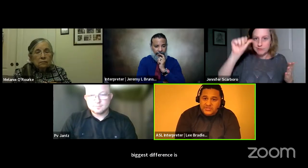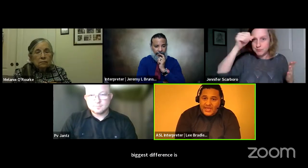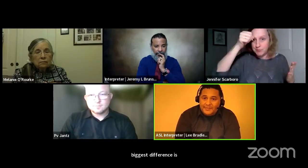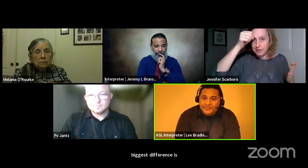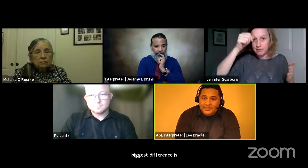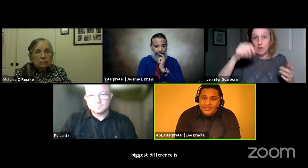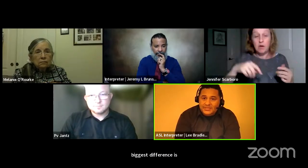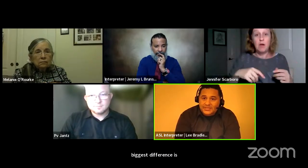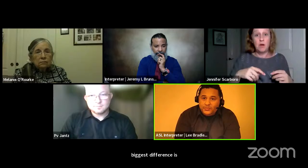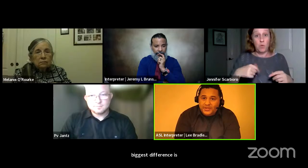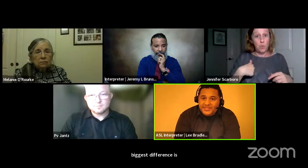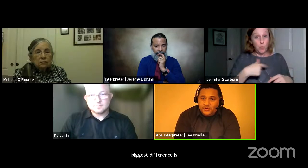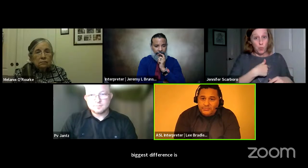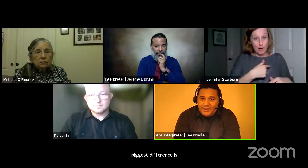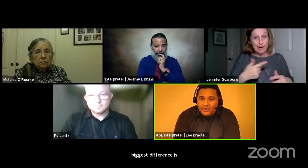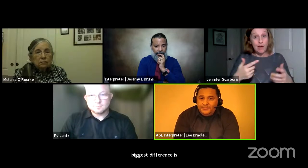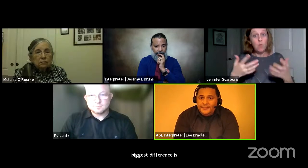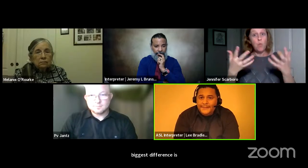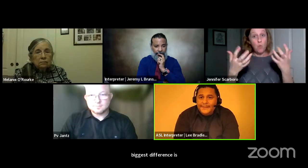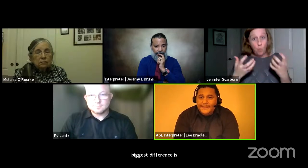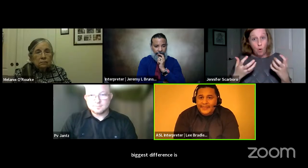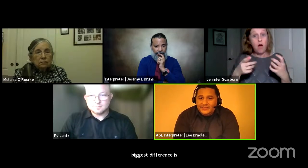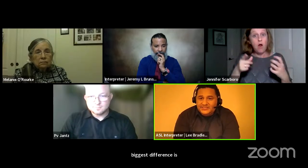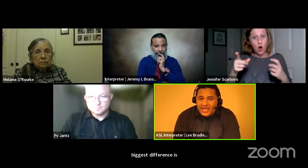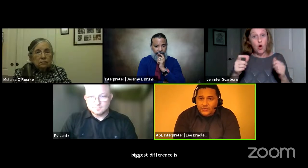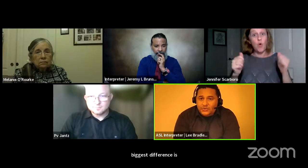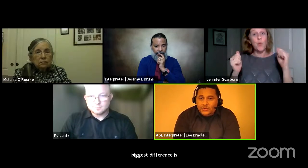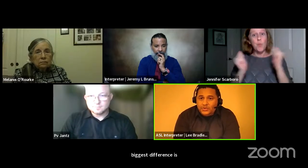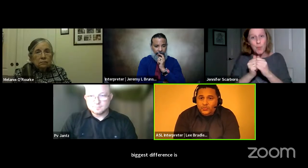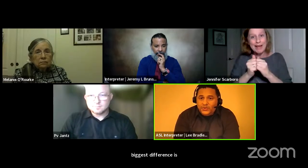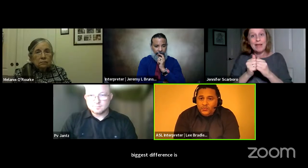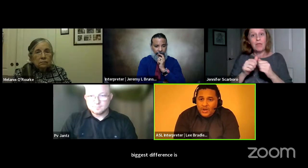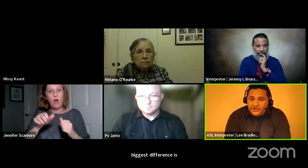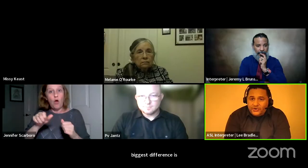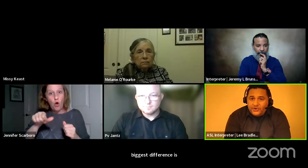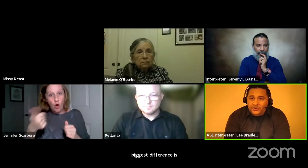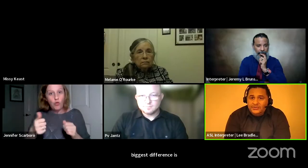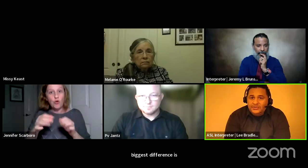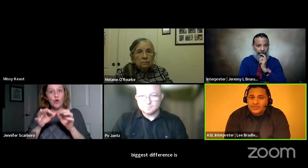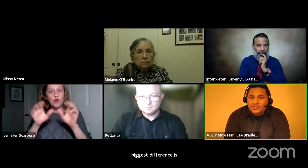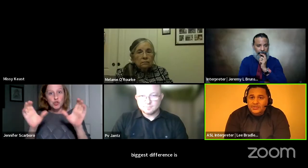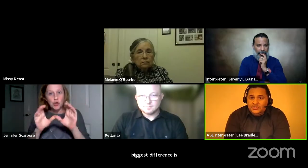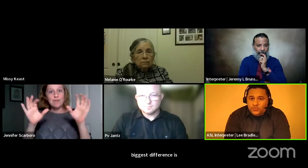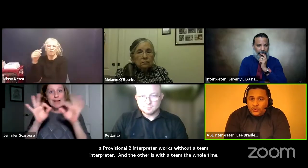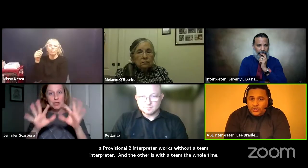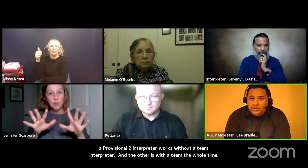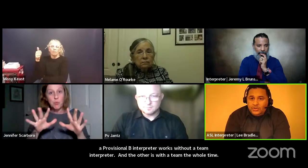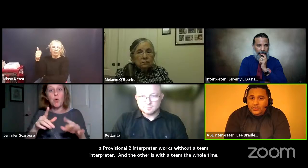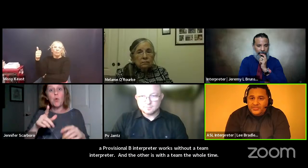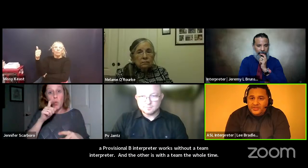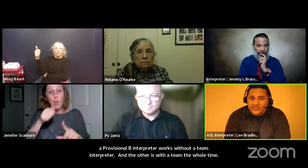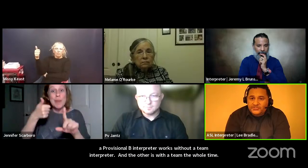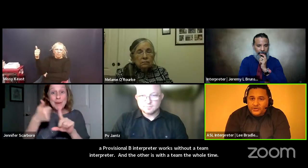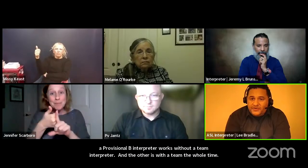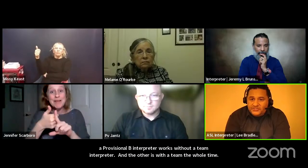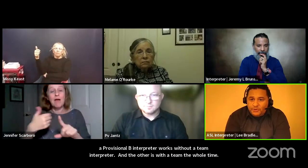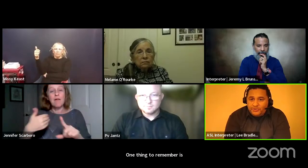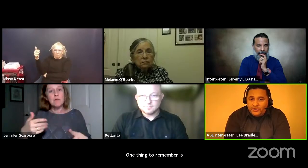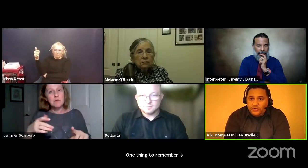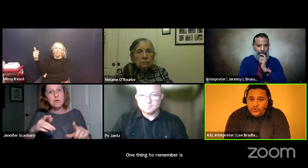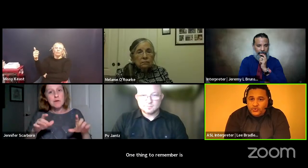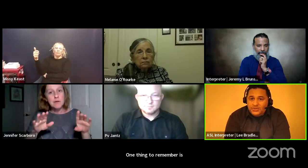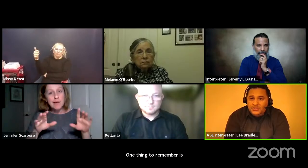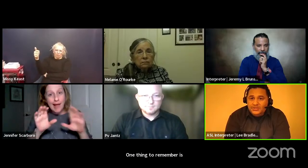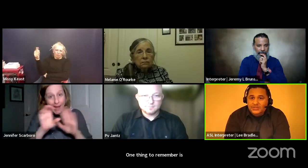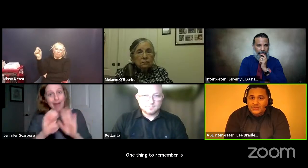the whole time. One thing to remember is that we want her to work with another certified